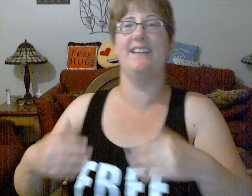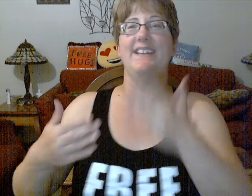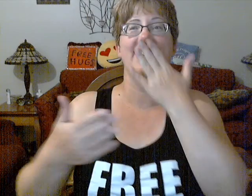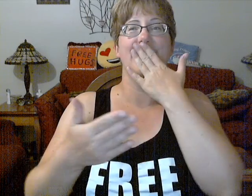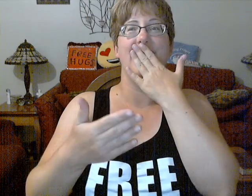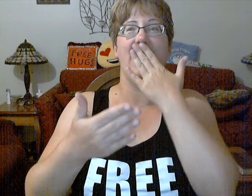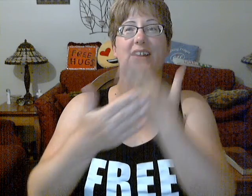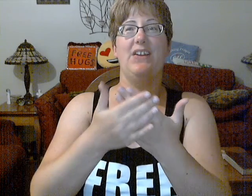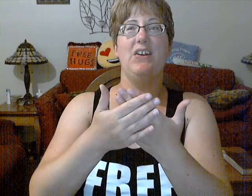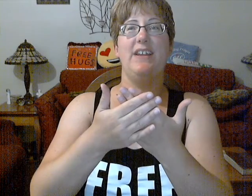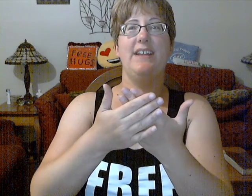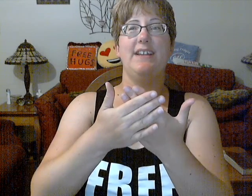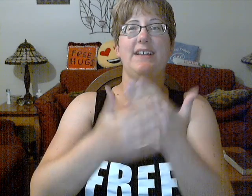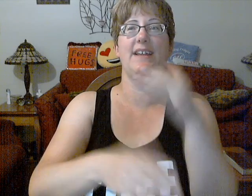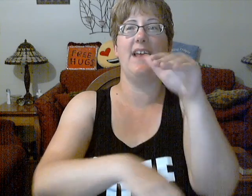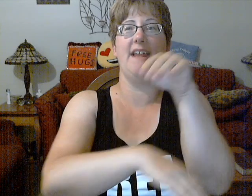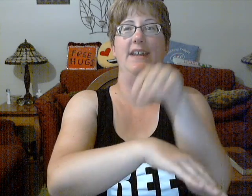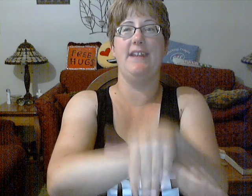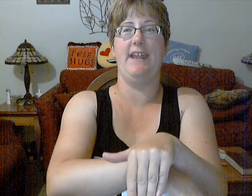a good night.